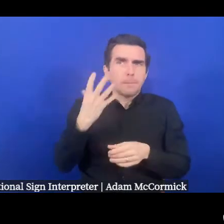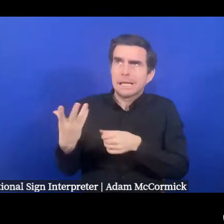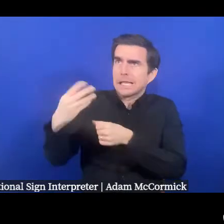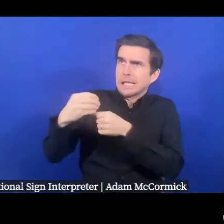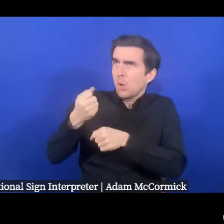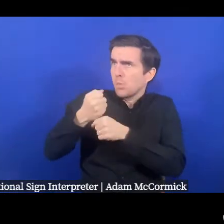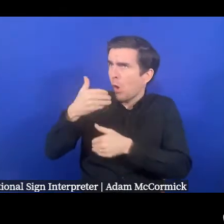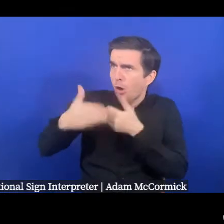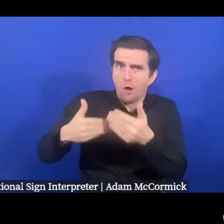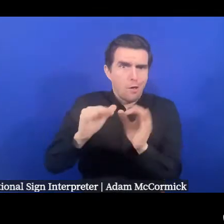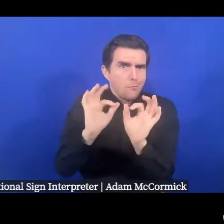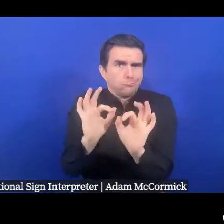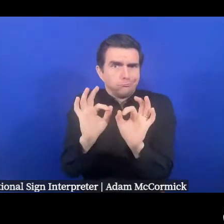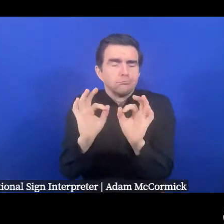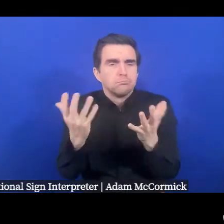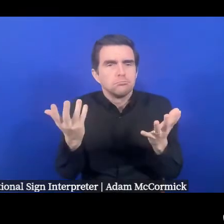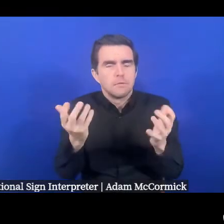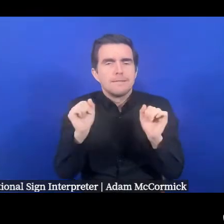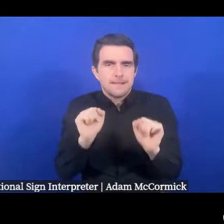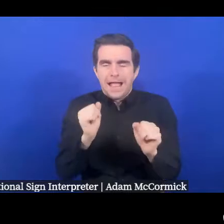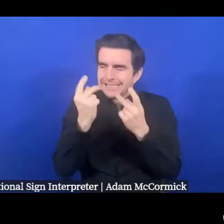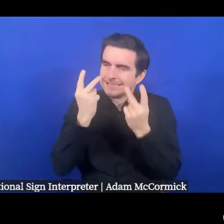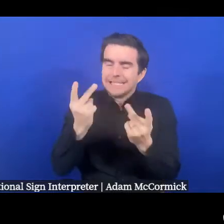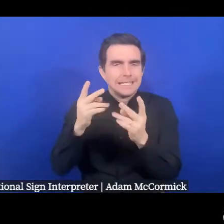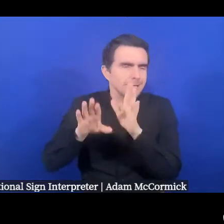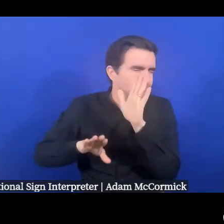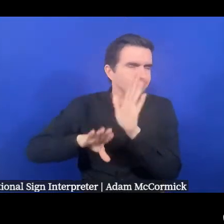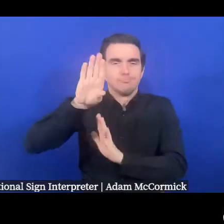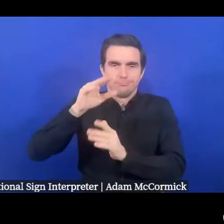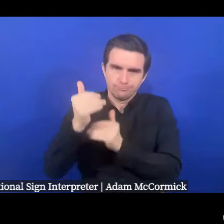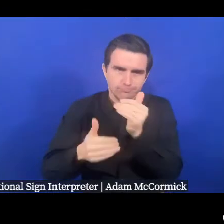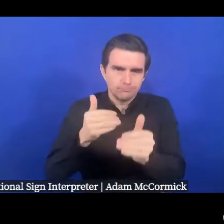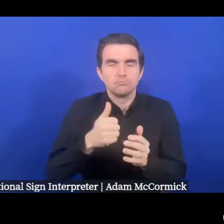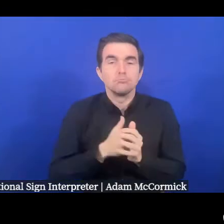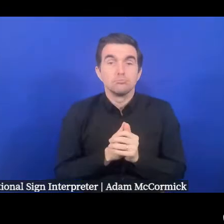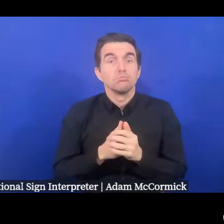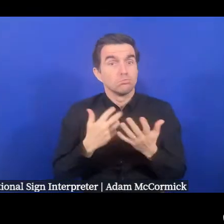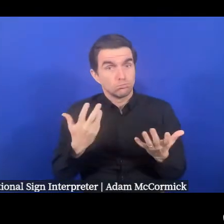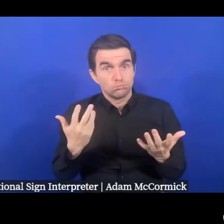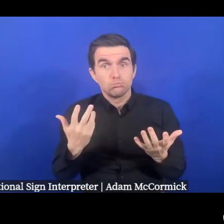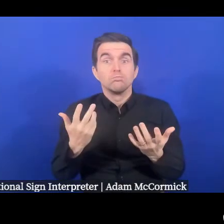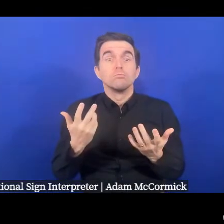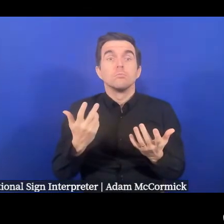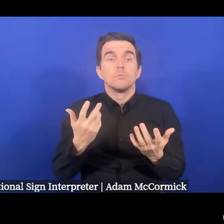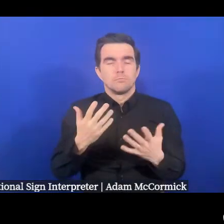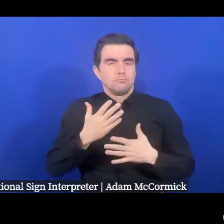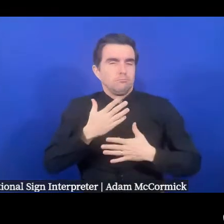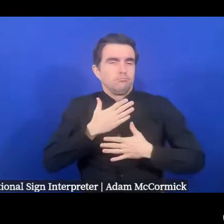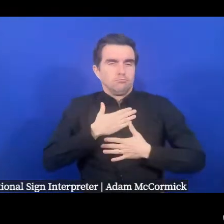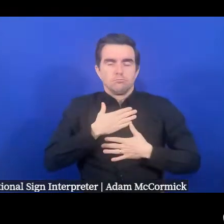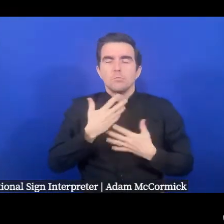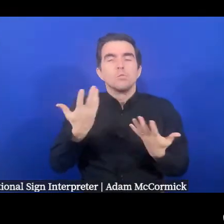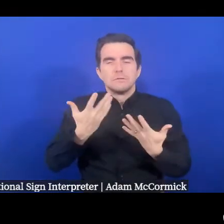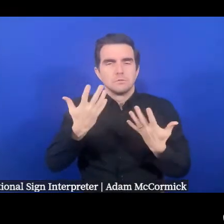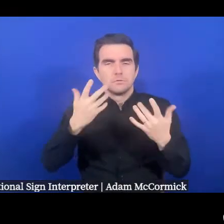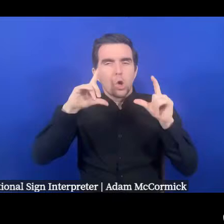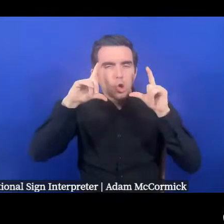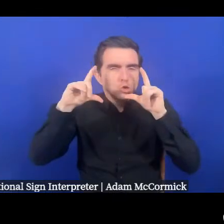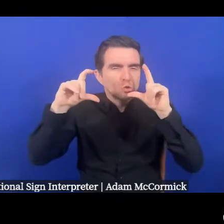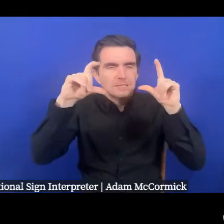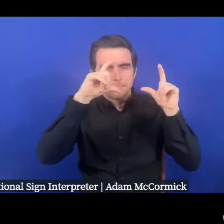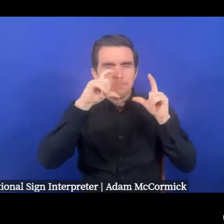award that last year we had 3 women as finalists in the sector.